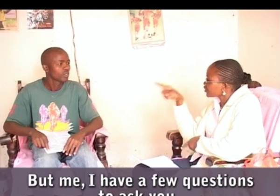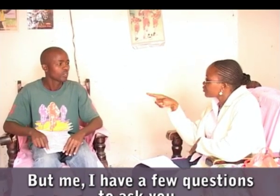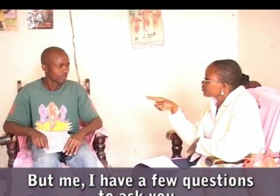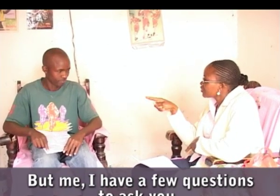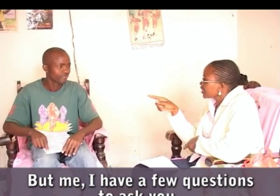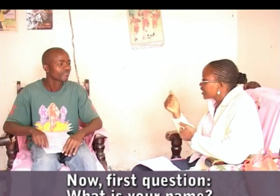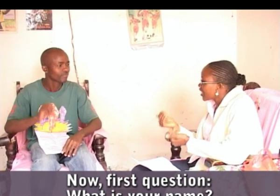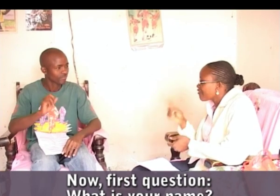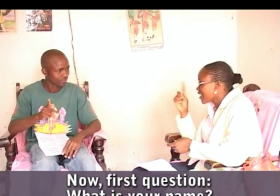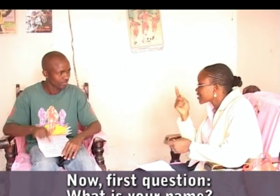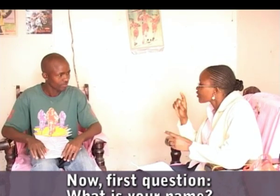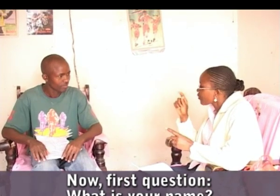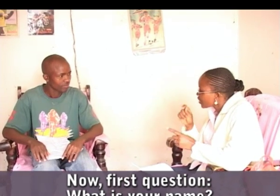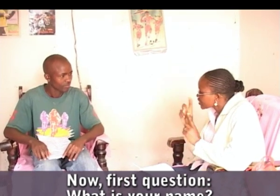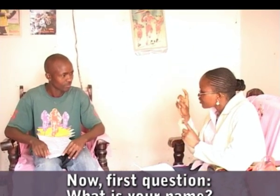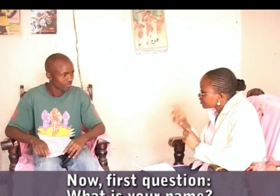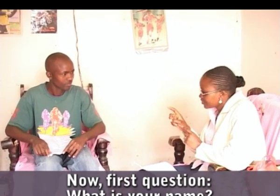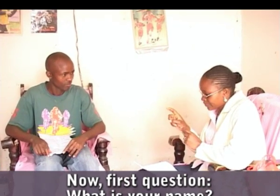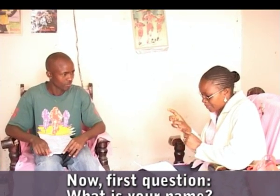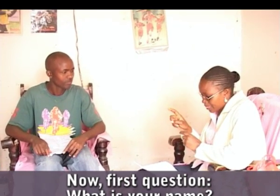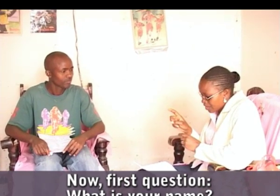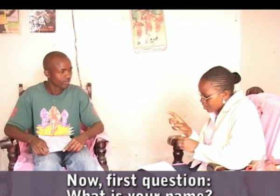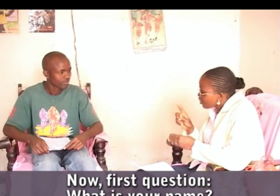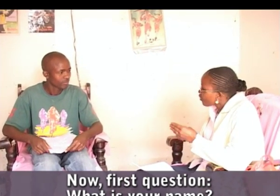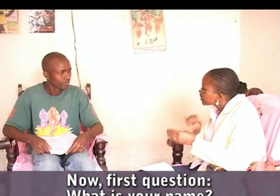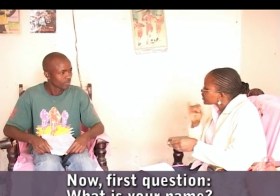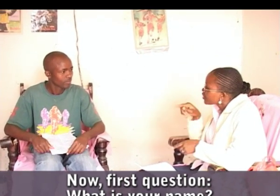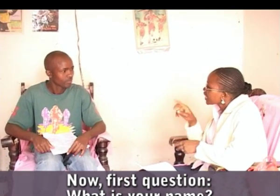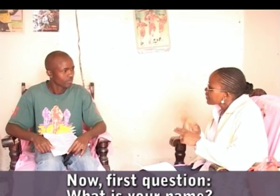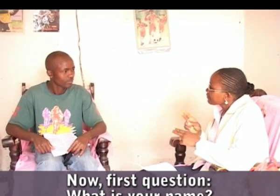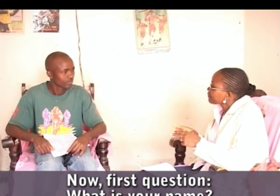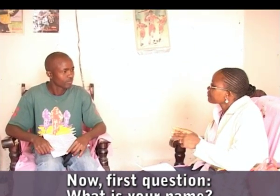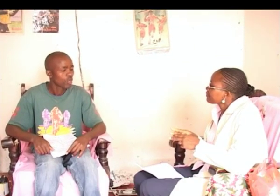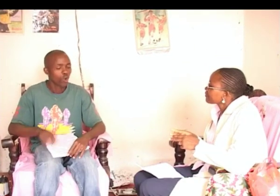you. Now, first question. What is your name?